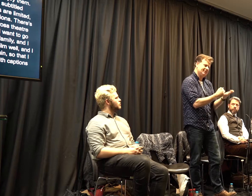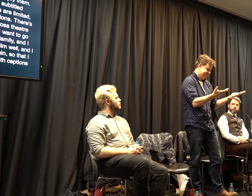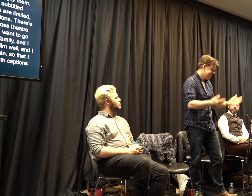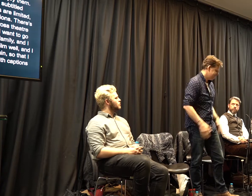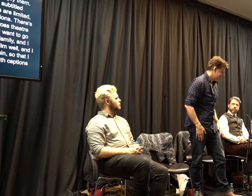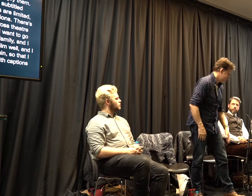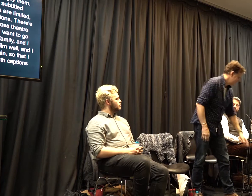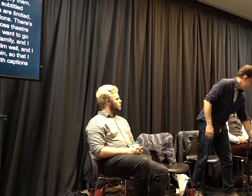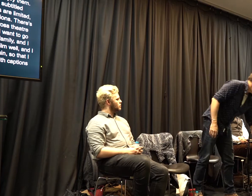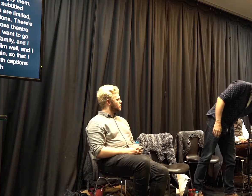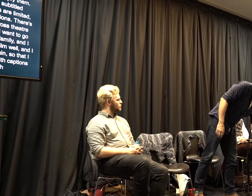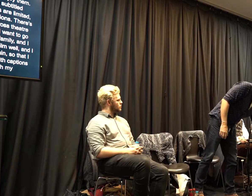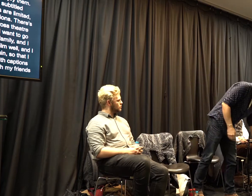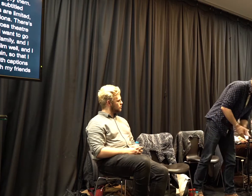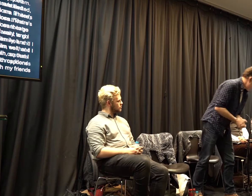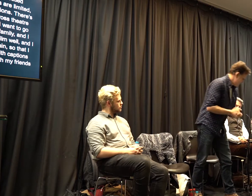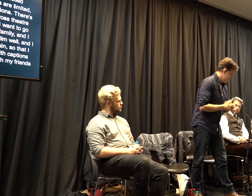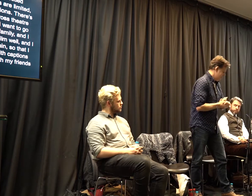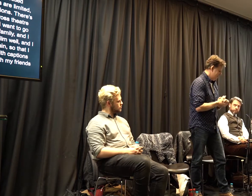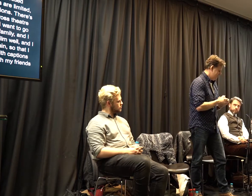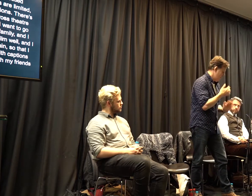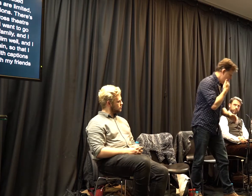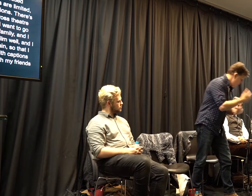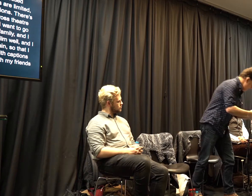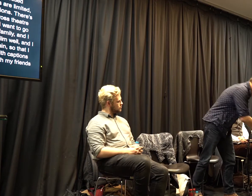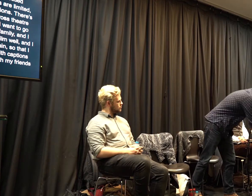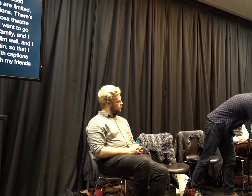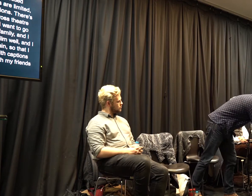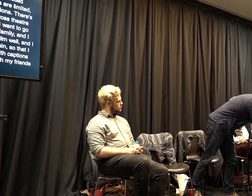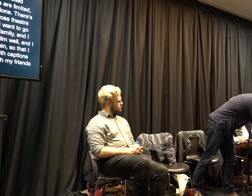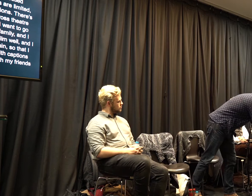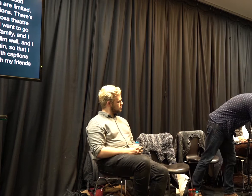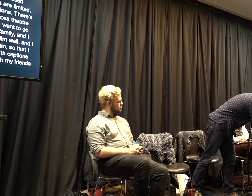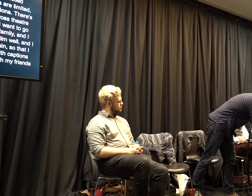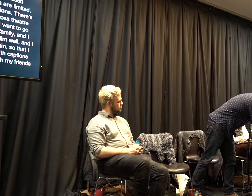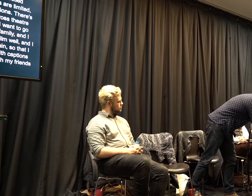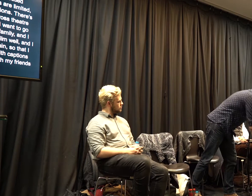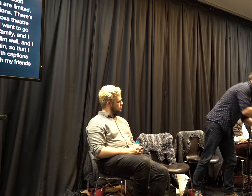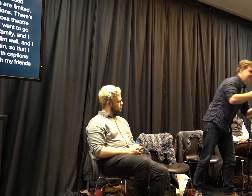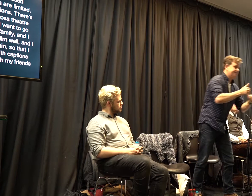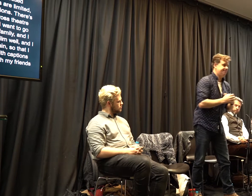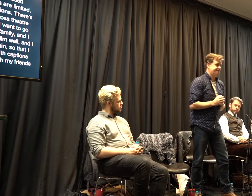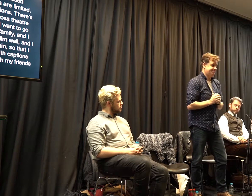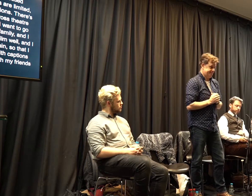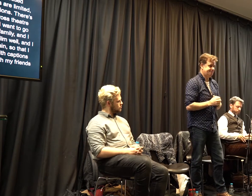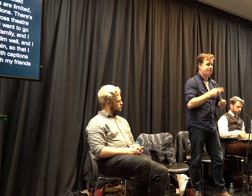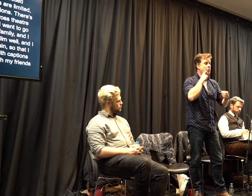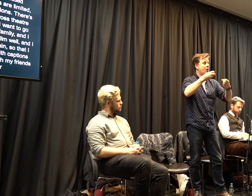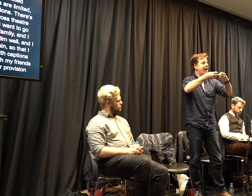going out with my friends and my family is often scarpered by the poor provision of access or the bad